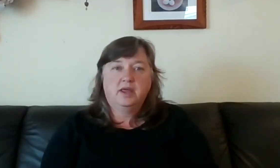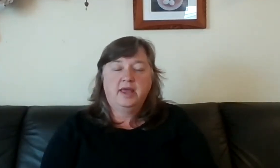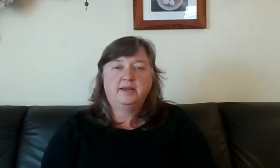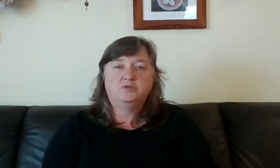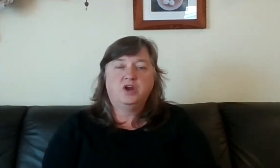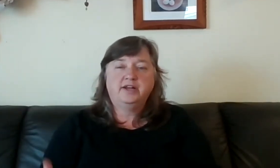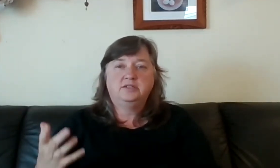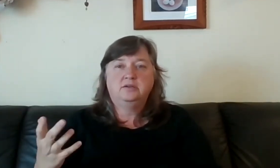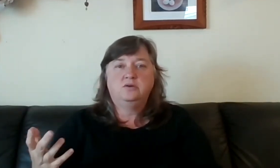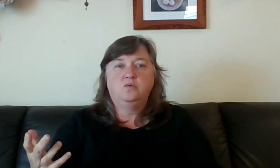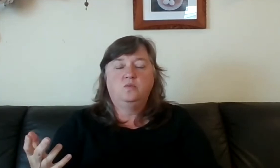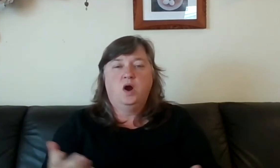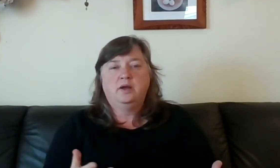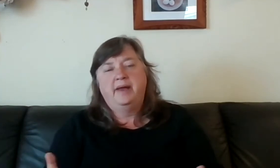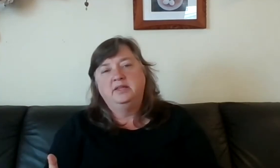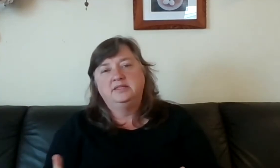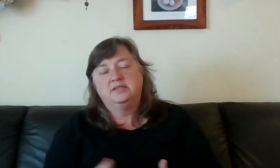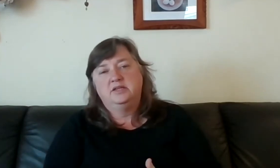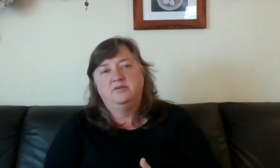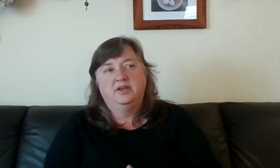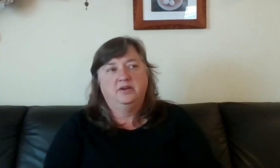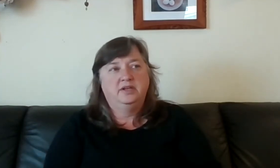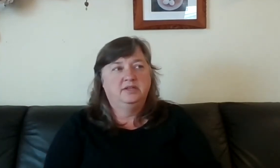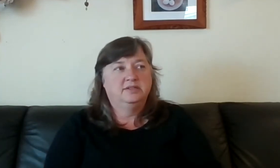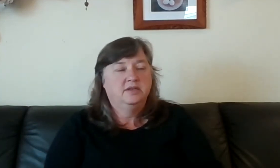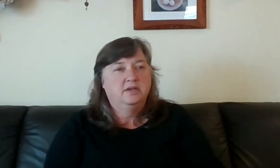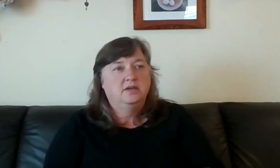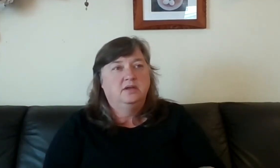And I'm trying to walk a balance. There is